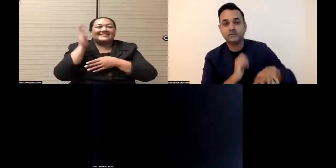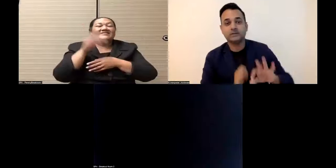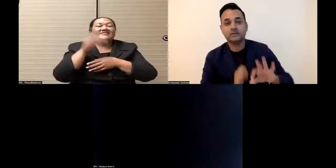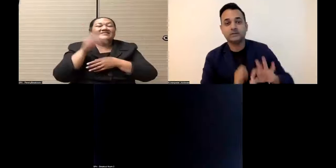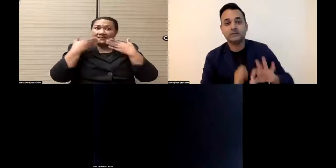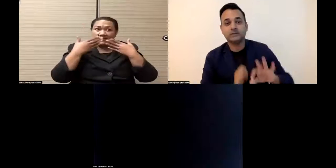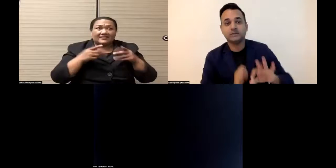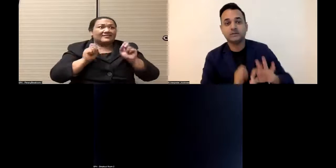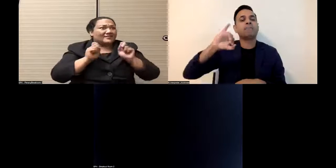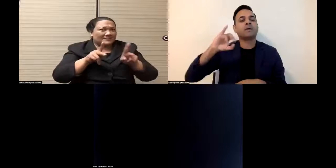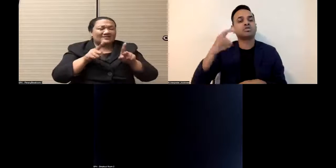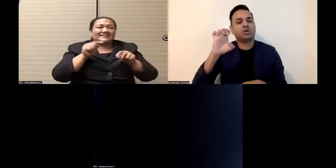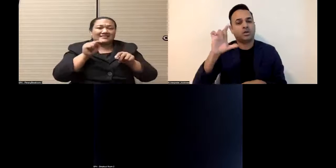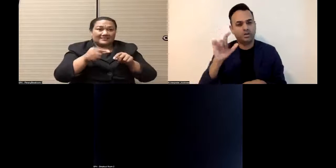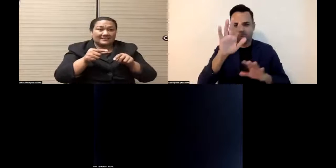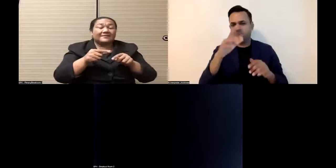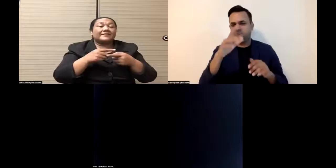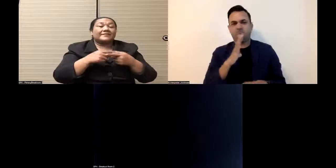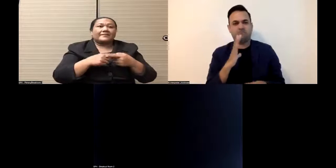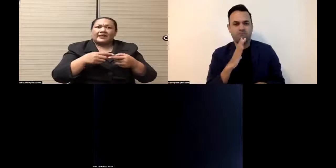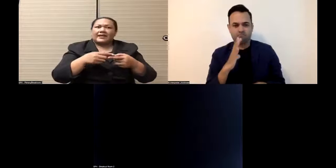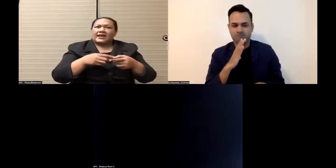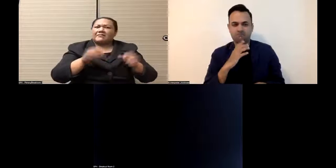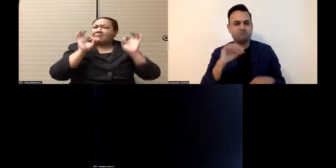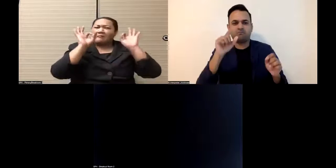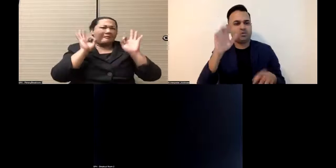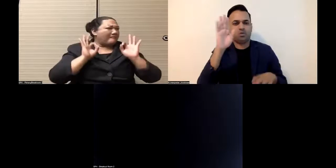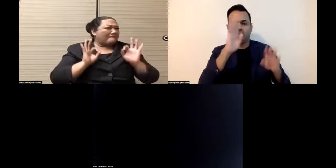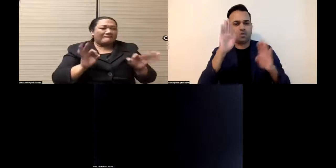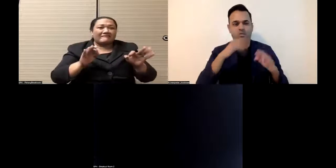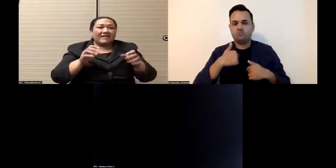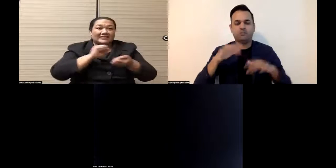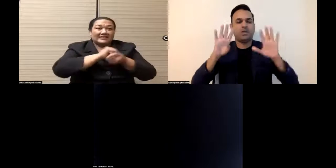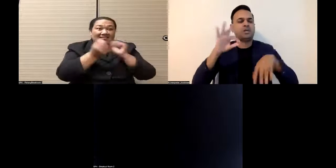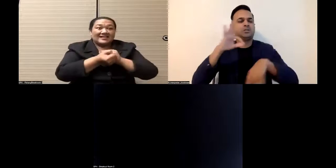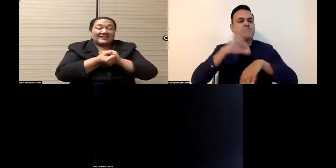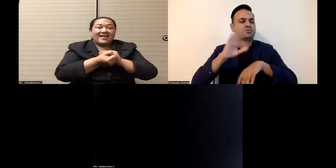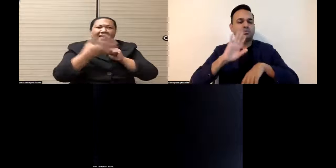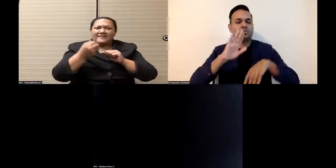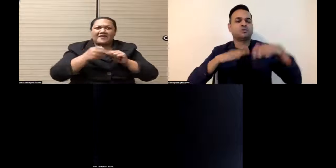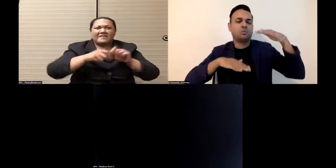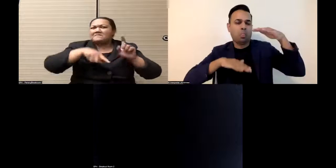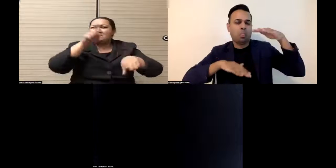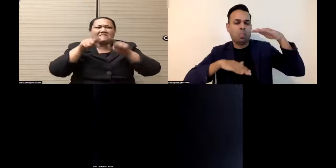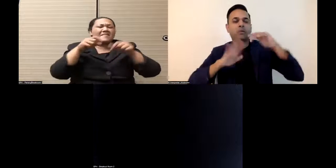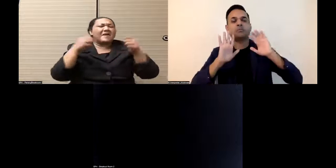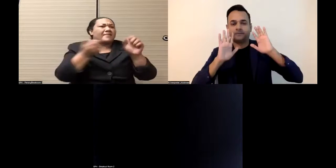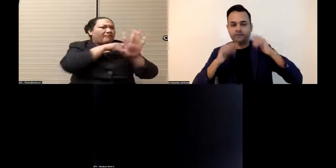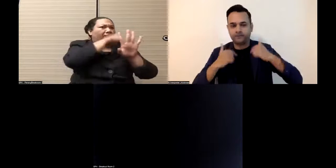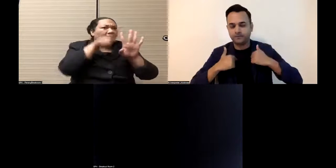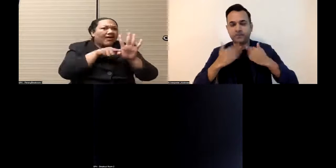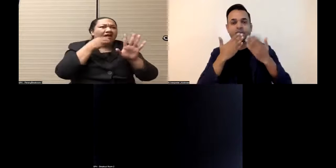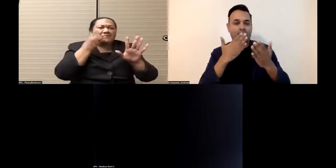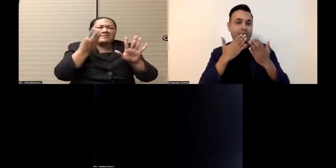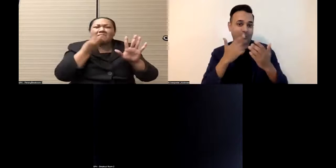from the number of speakers. And while they all came from different perspectives, there were a lot of commonalities. And that's a little bit of what I want